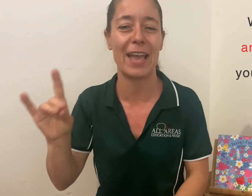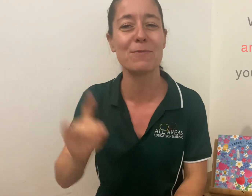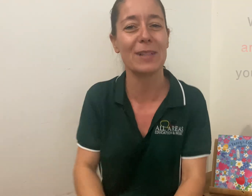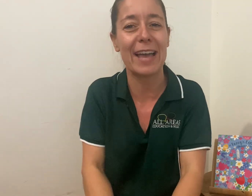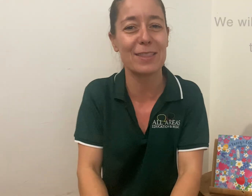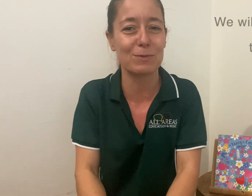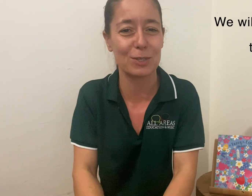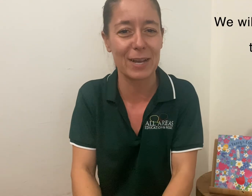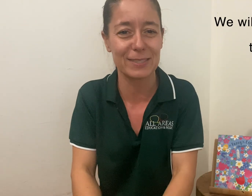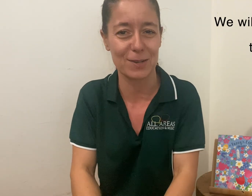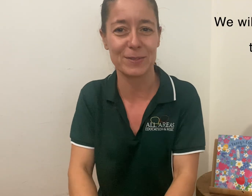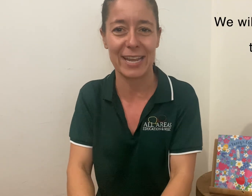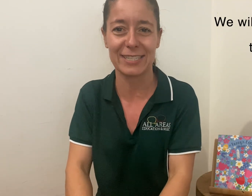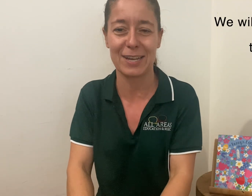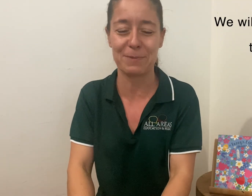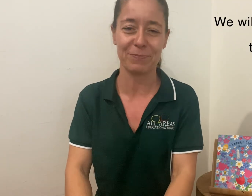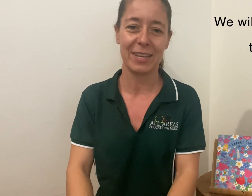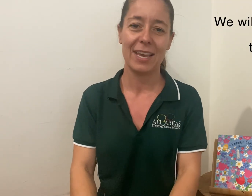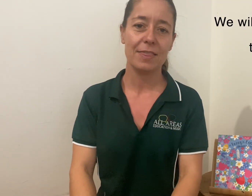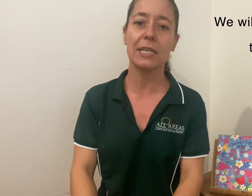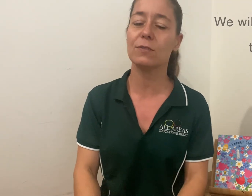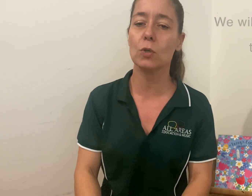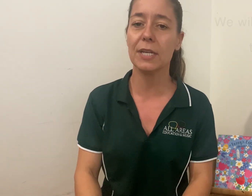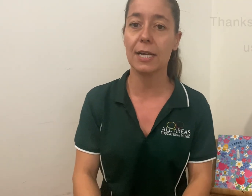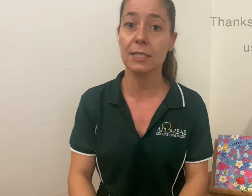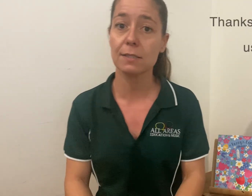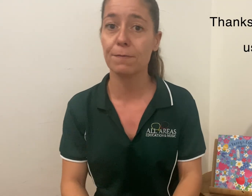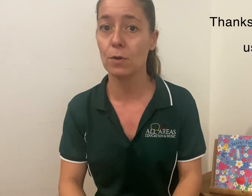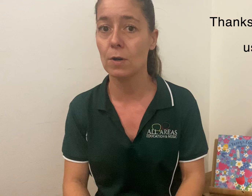we'll add them to our song next time. Thanks for joining us for